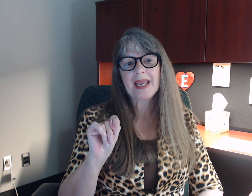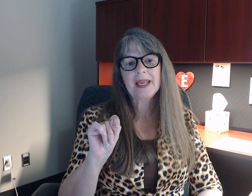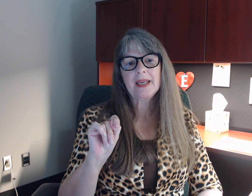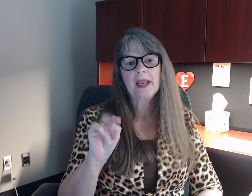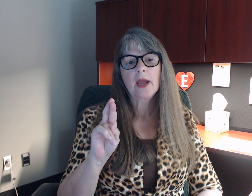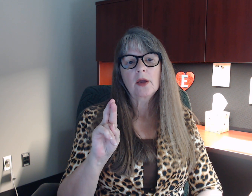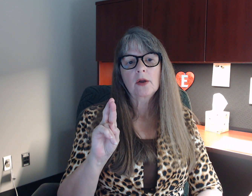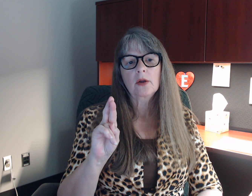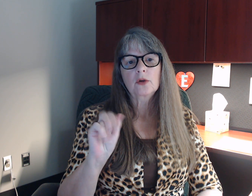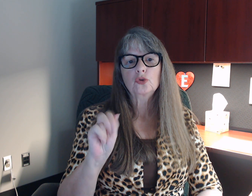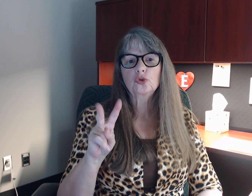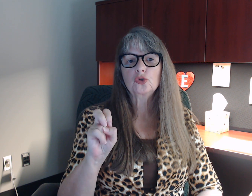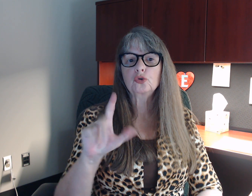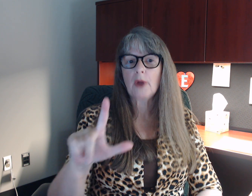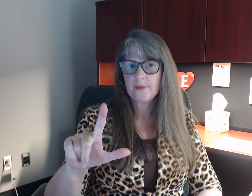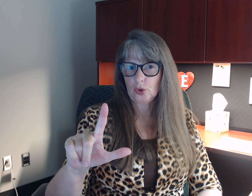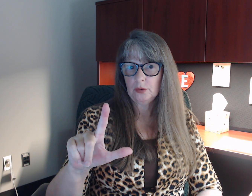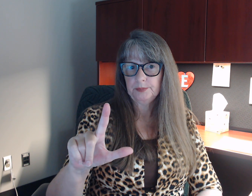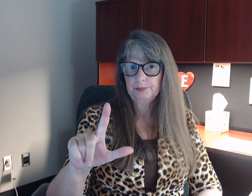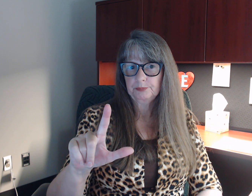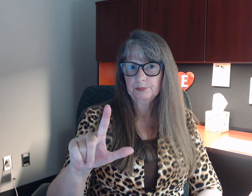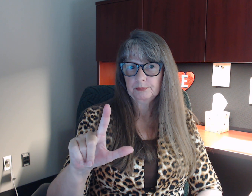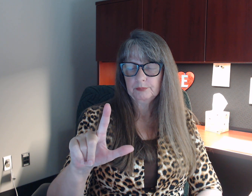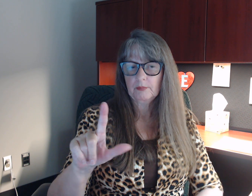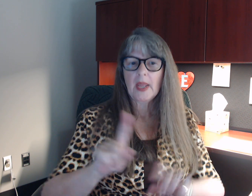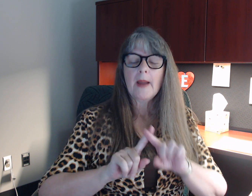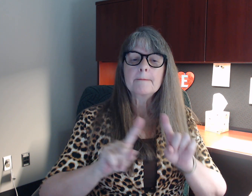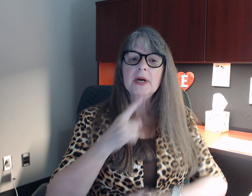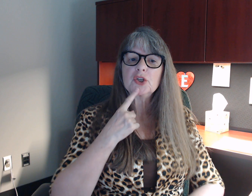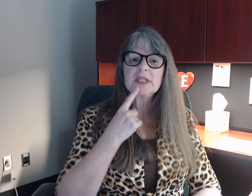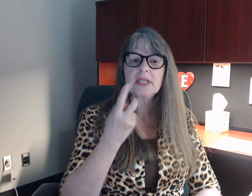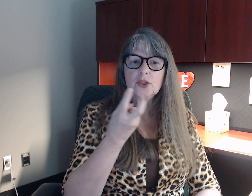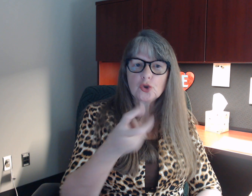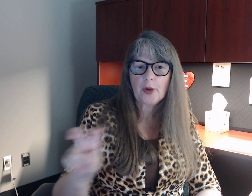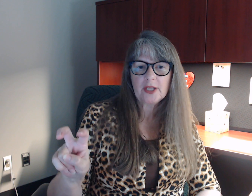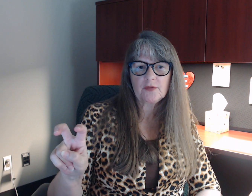say travel, but she said transfer.